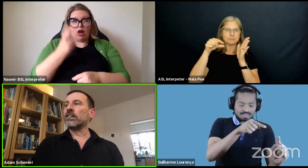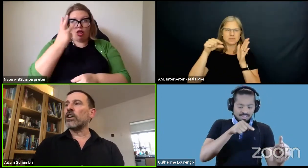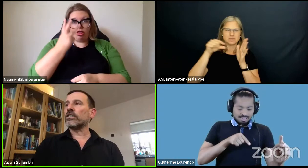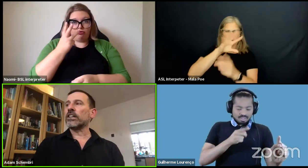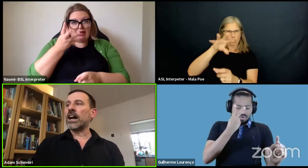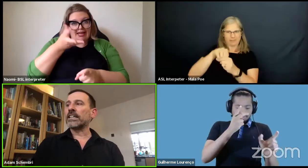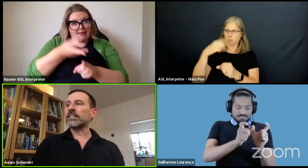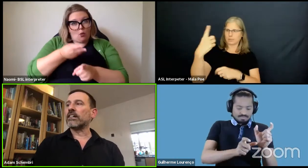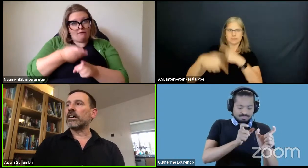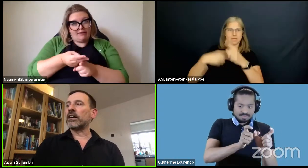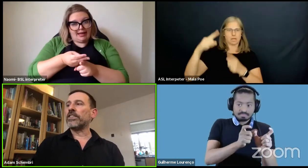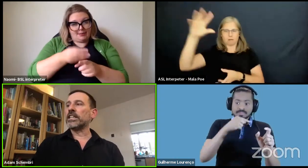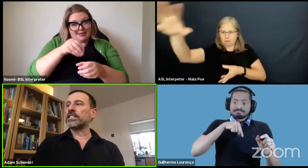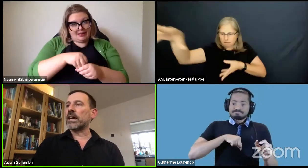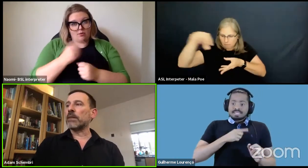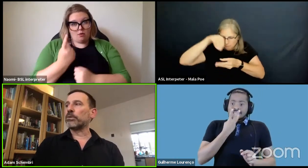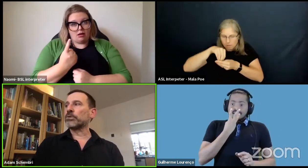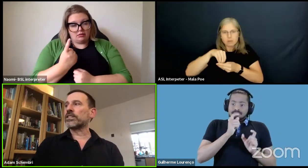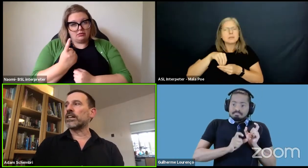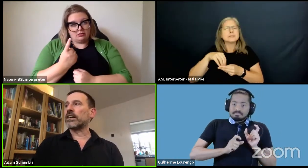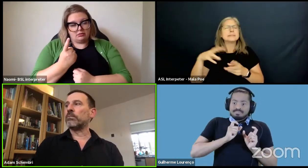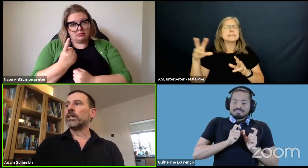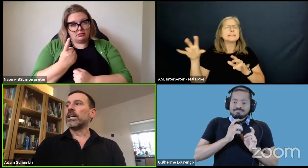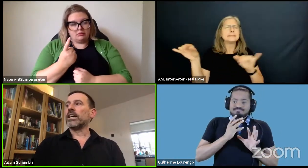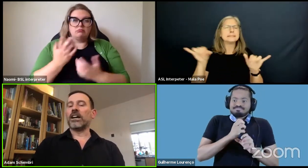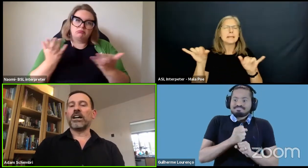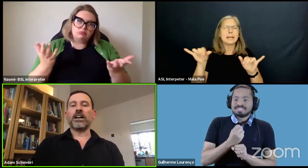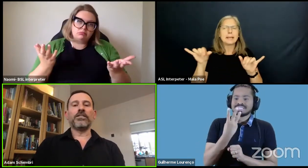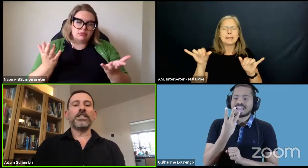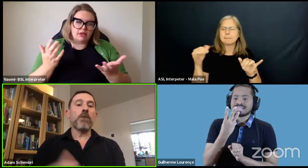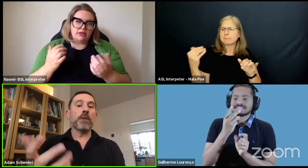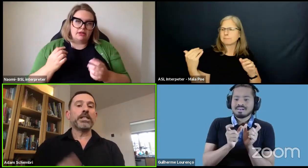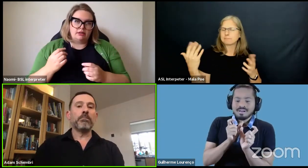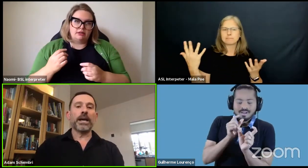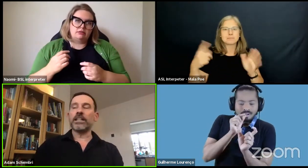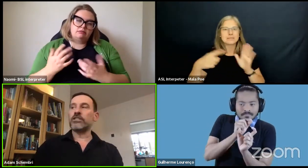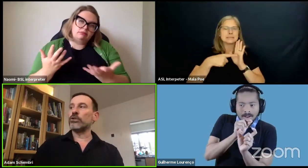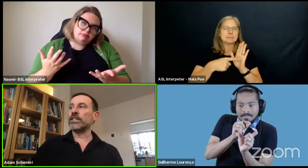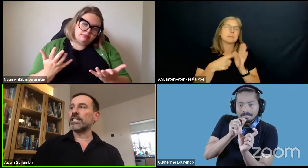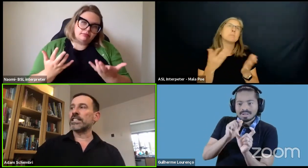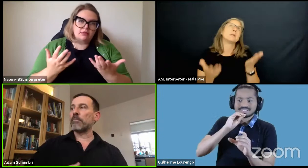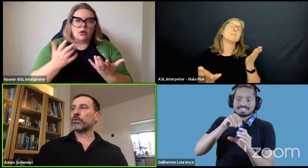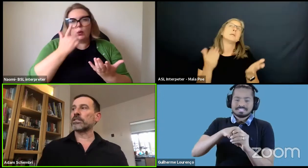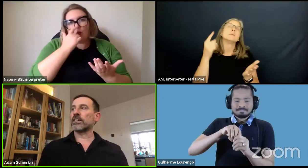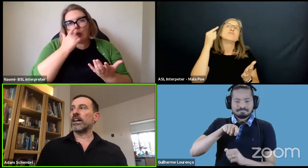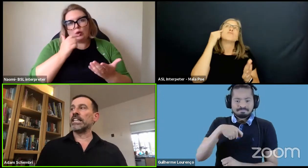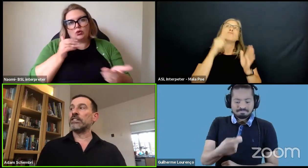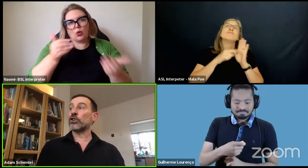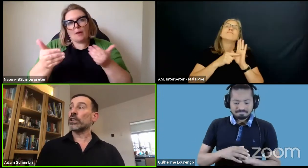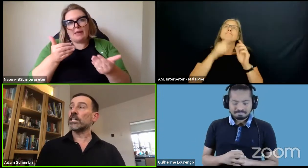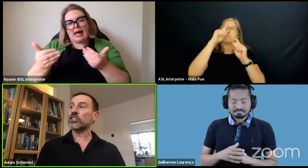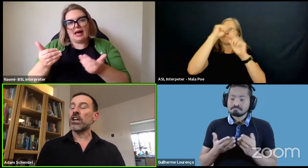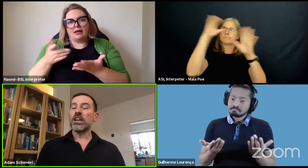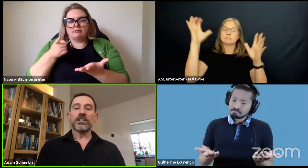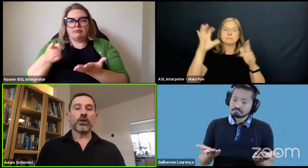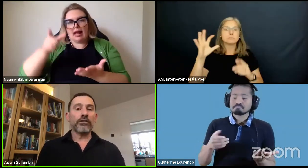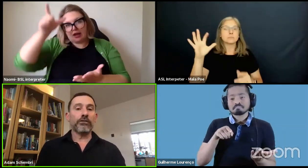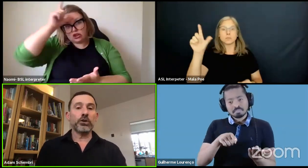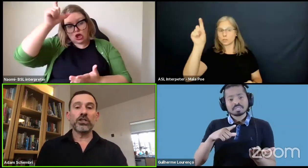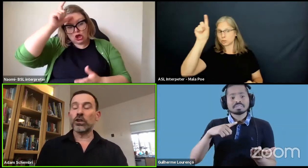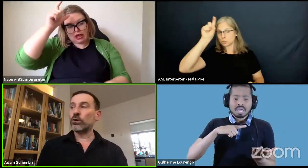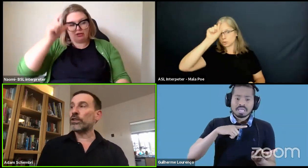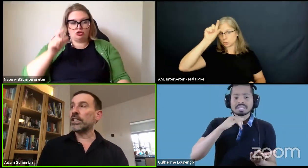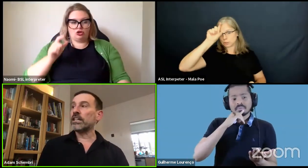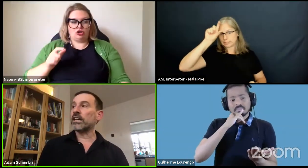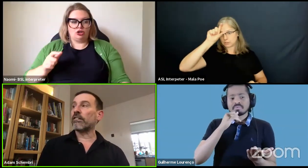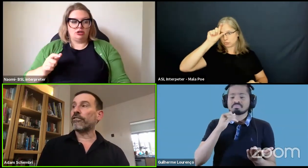a lot like the examples, this might be compared to the examples in Turkish. So if you